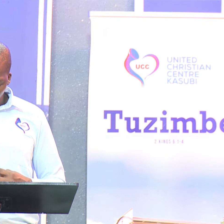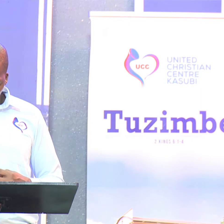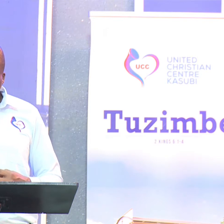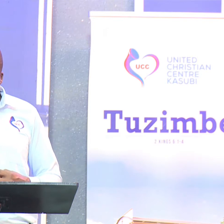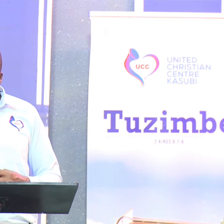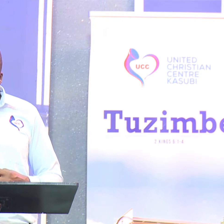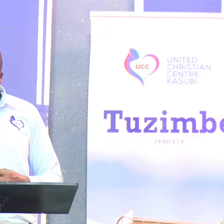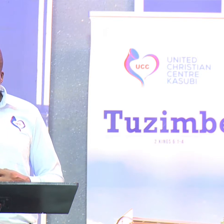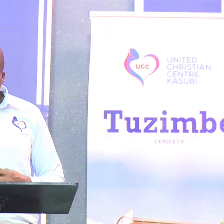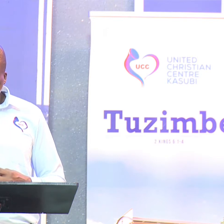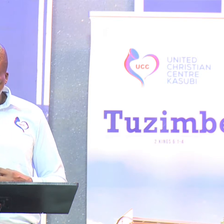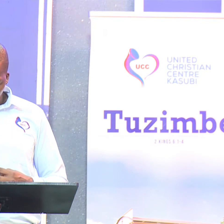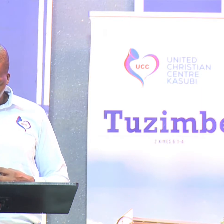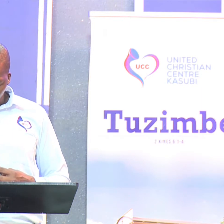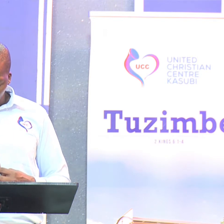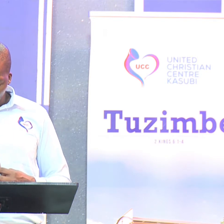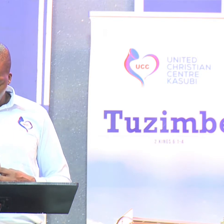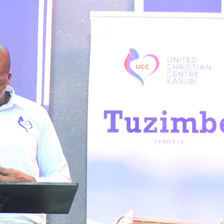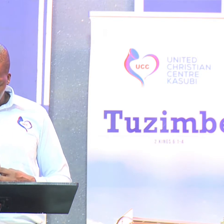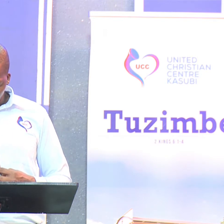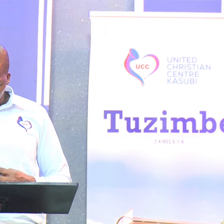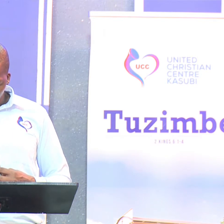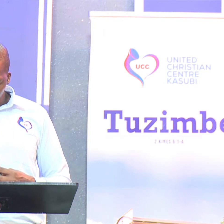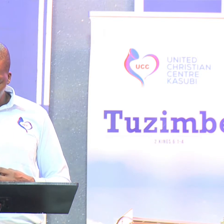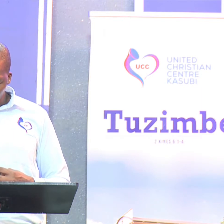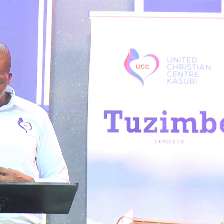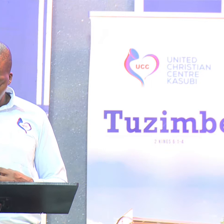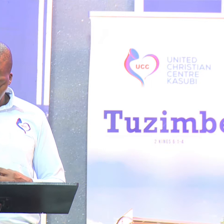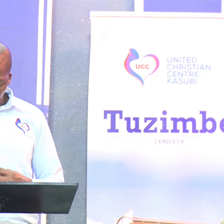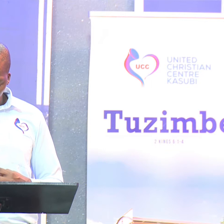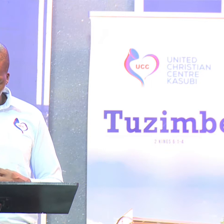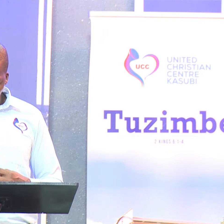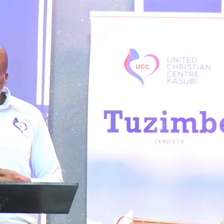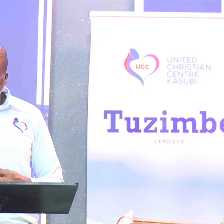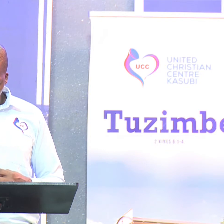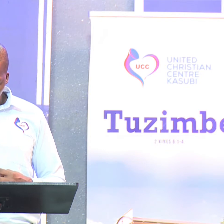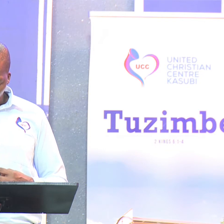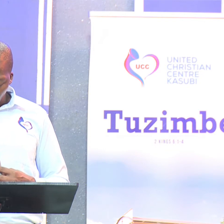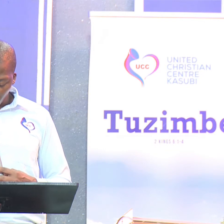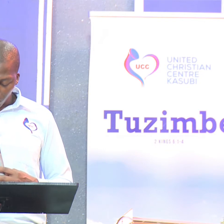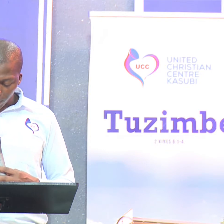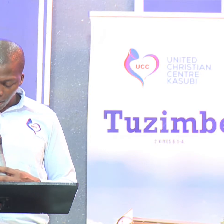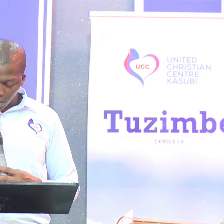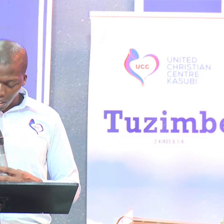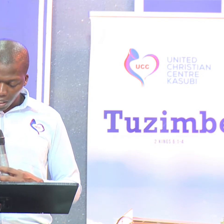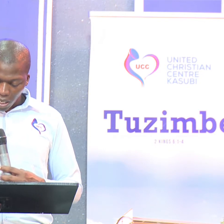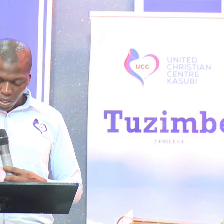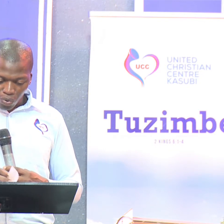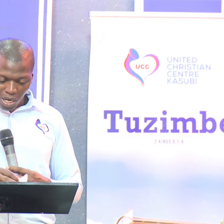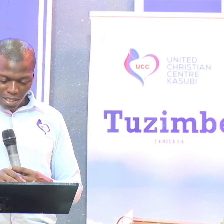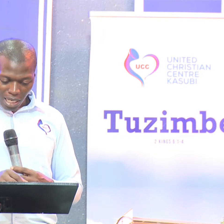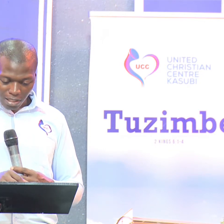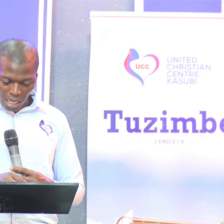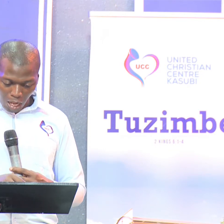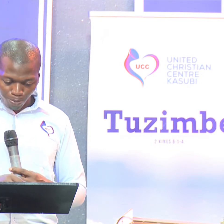he will heal us. He has stricken, but he will bind us up. After 2 days, he will revive us. And on the third day, he